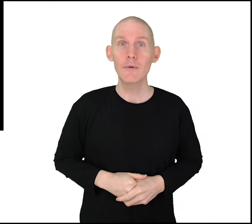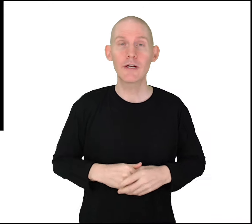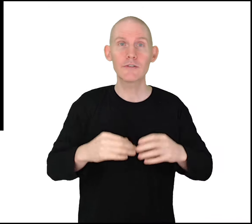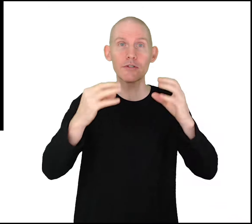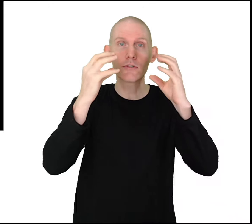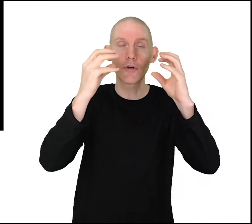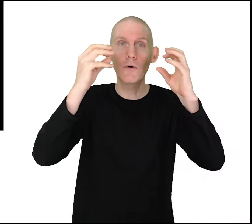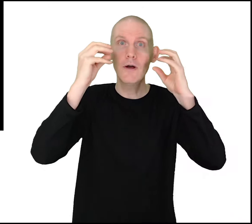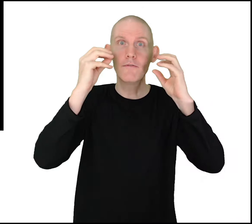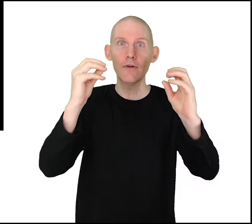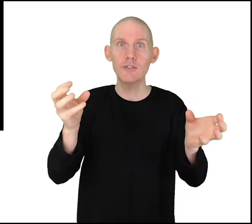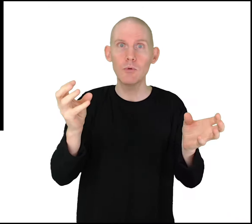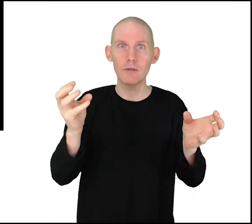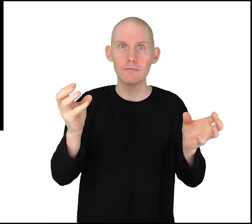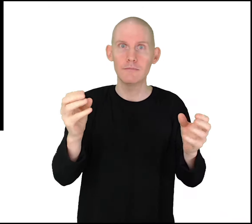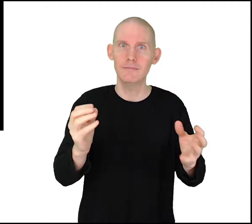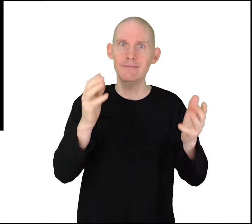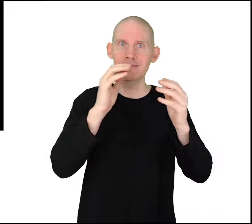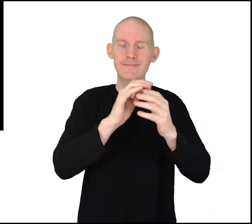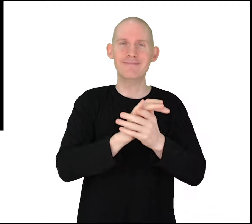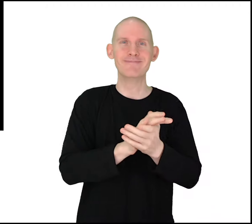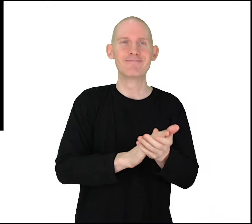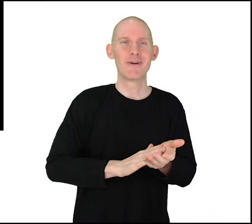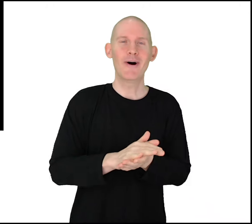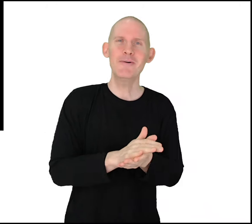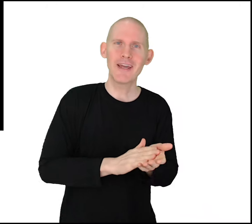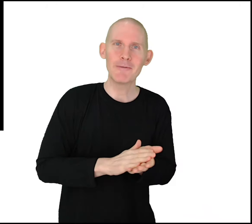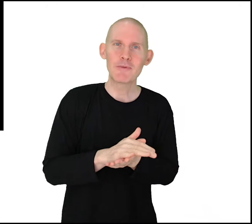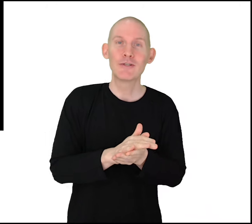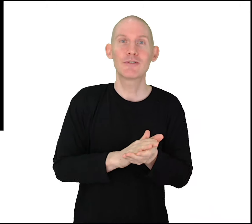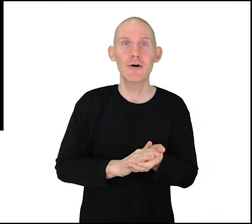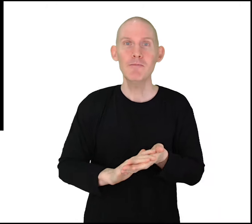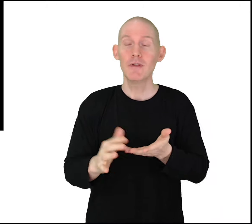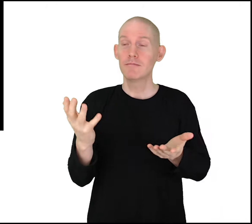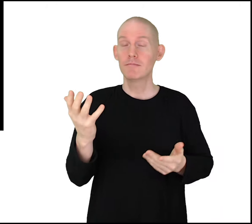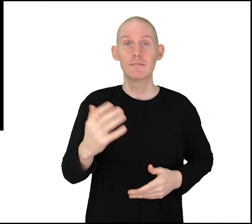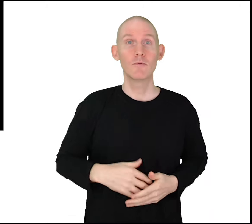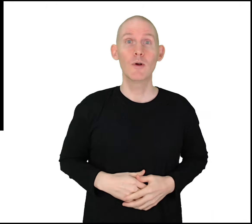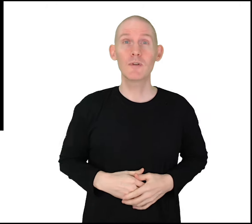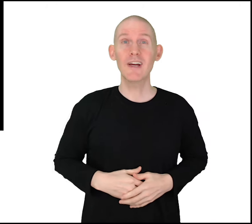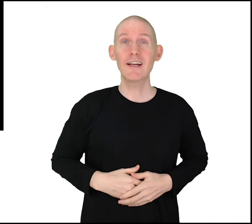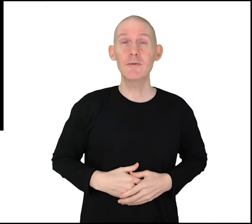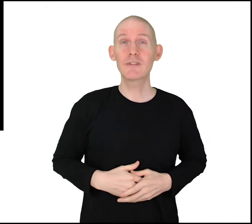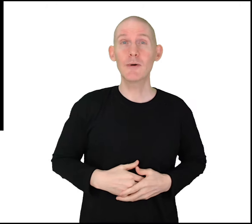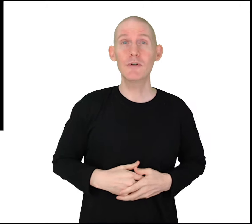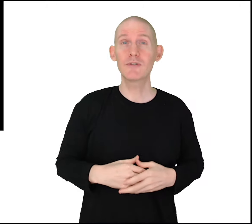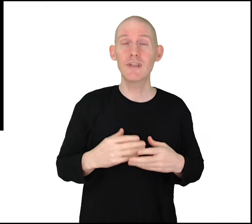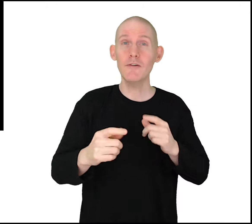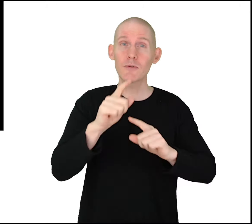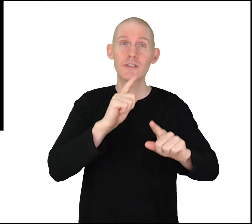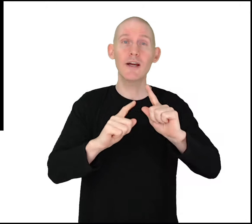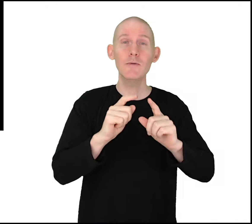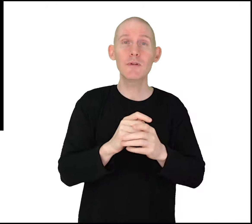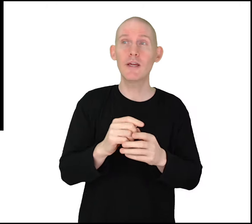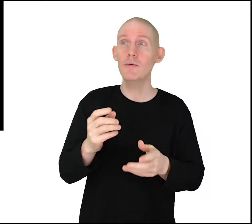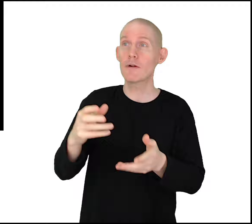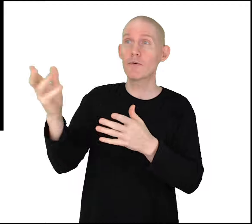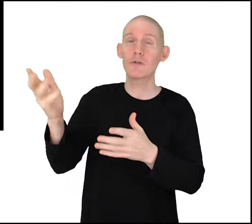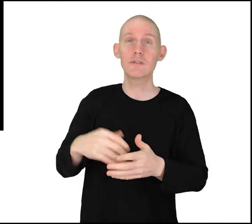because they're so visual. Okay, so when we're talking with someone who's deaf, we're signing with them and they're focused on